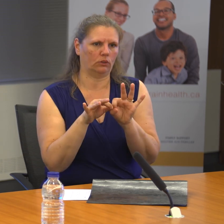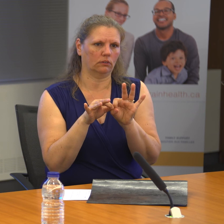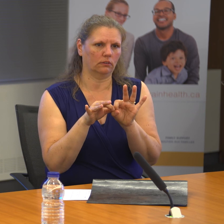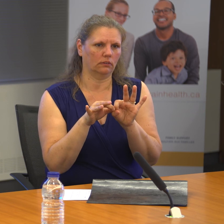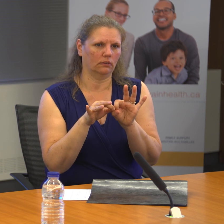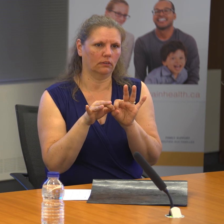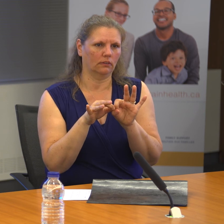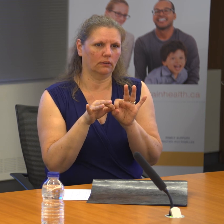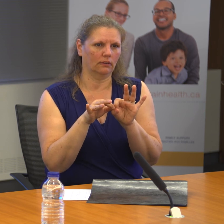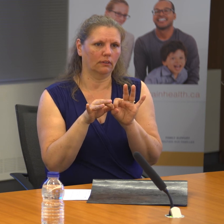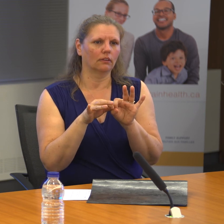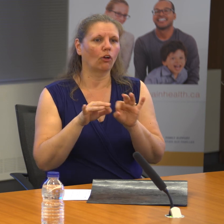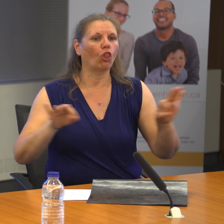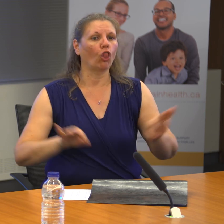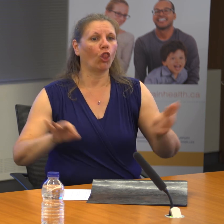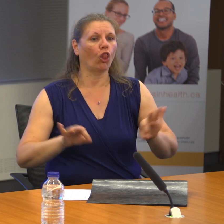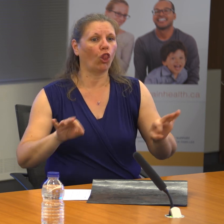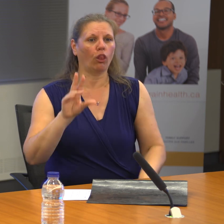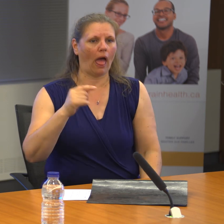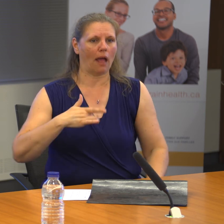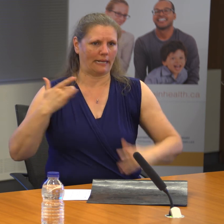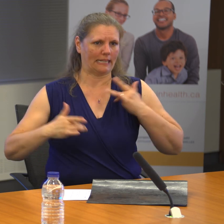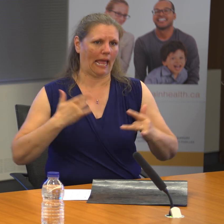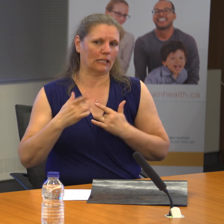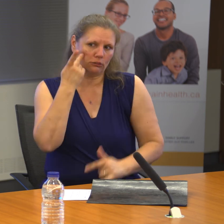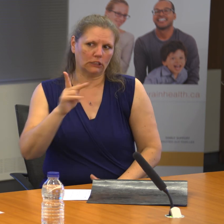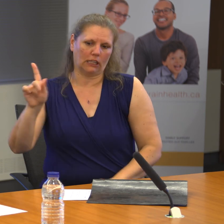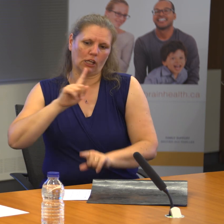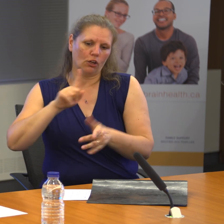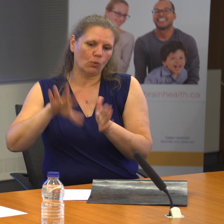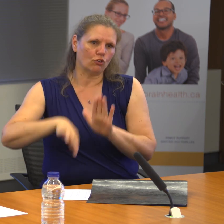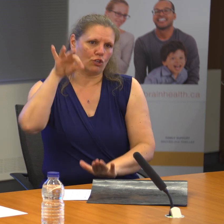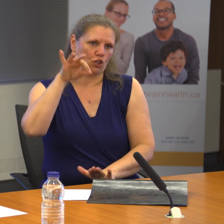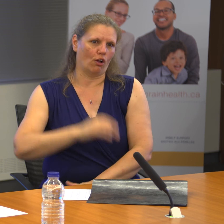wait to hear your results. Thank you.